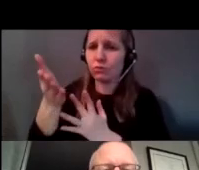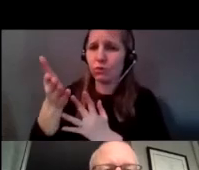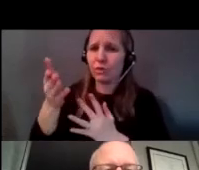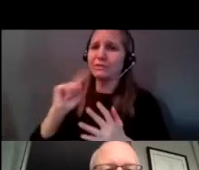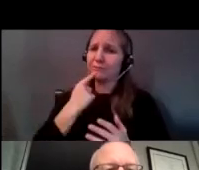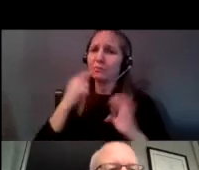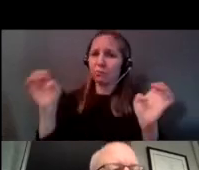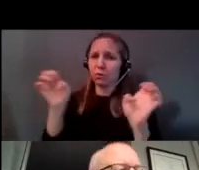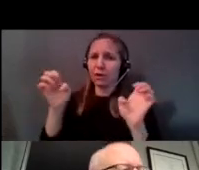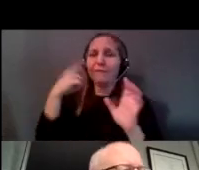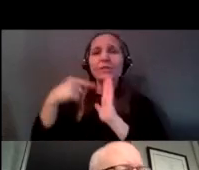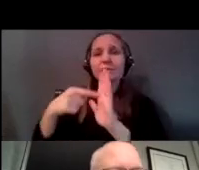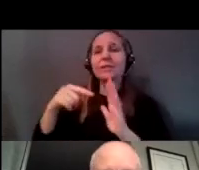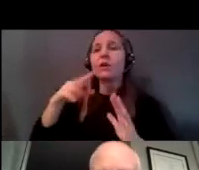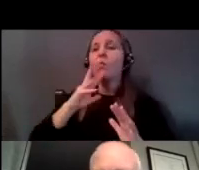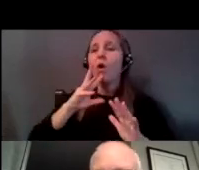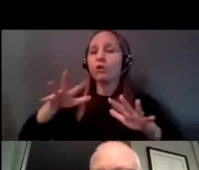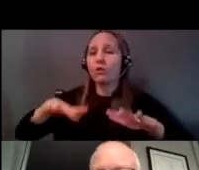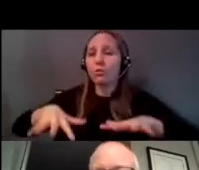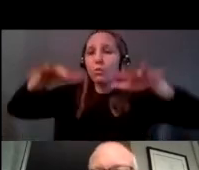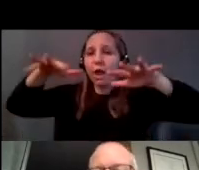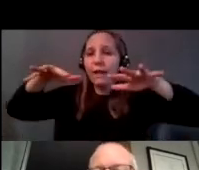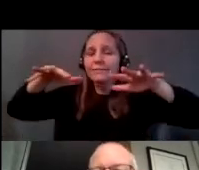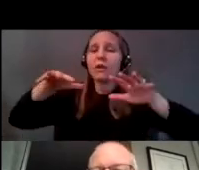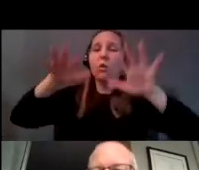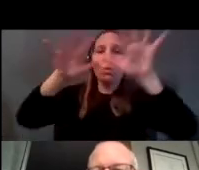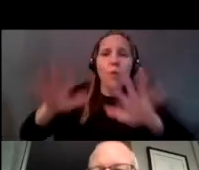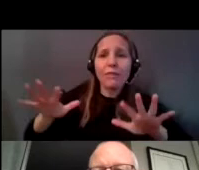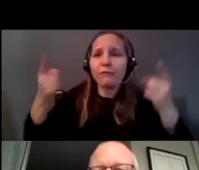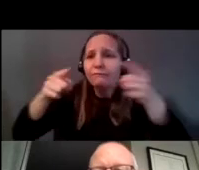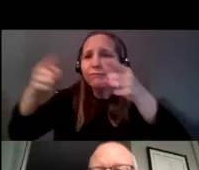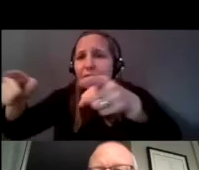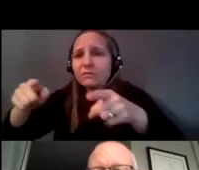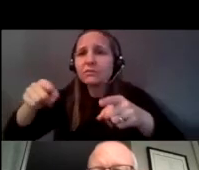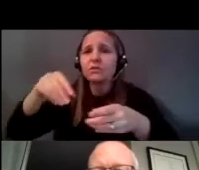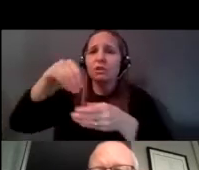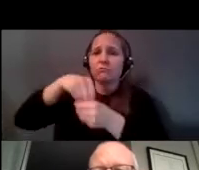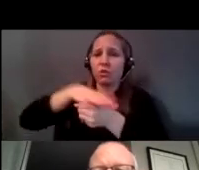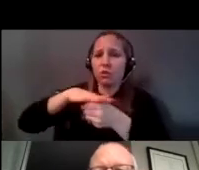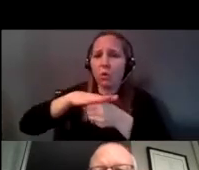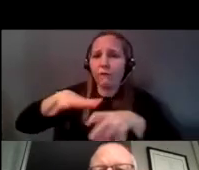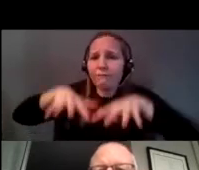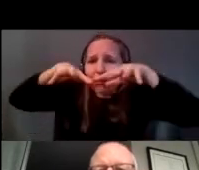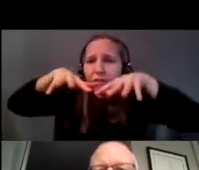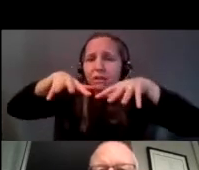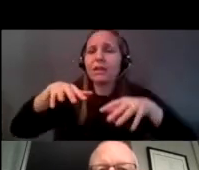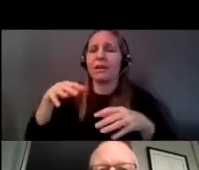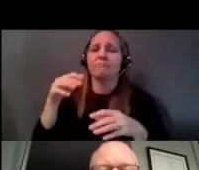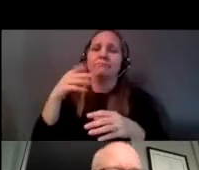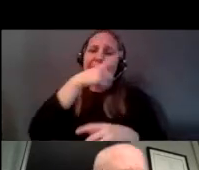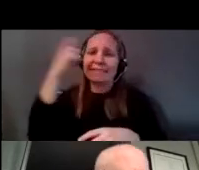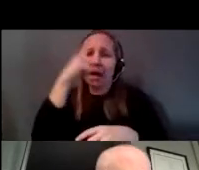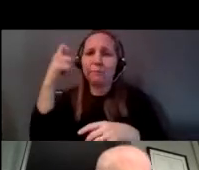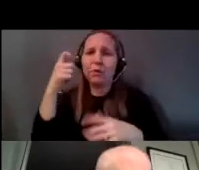including things like sea level rise, increasing weather events, urban flooding, poor air quality in summers, and so forth